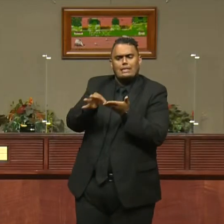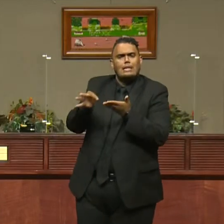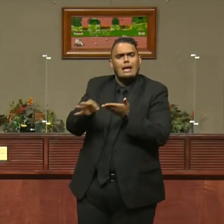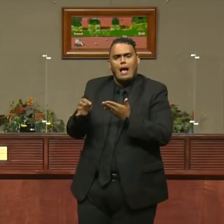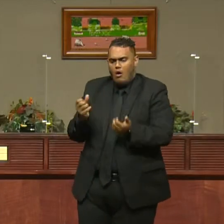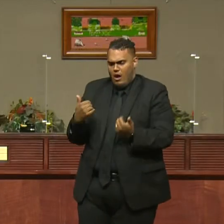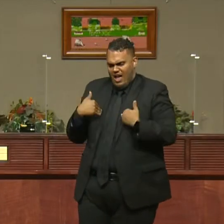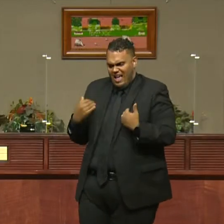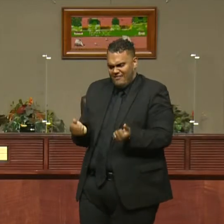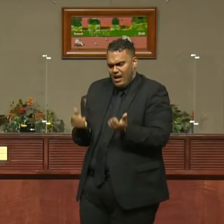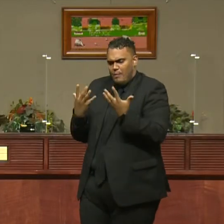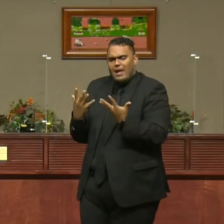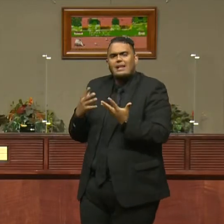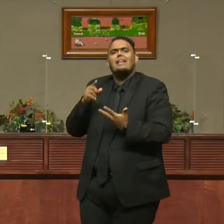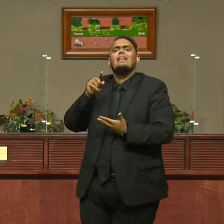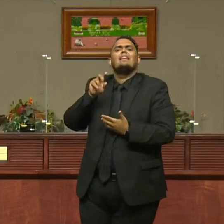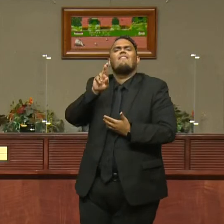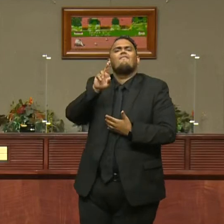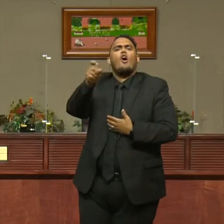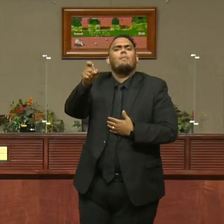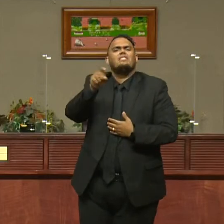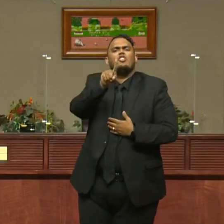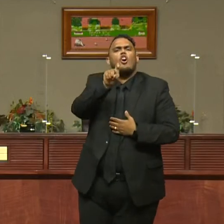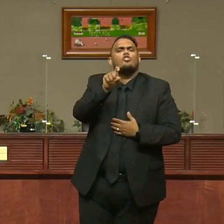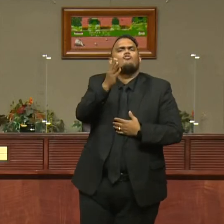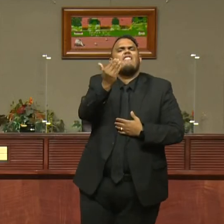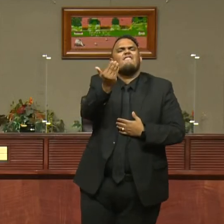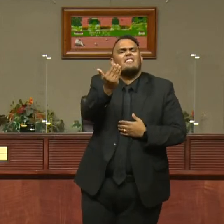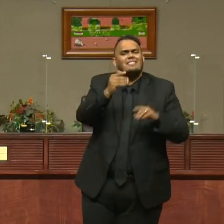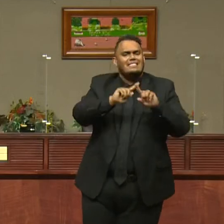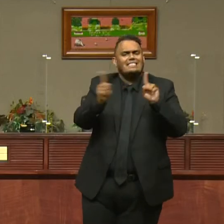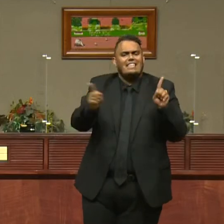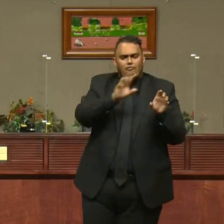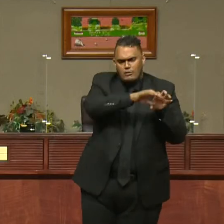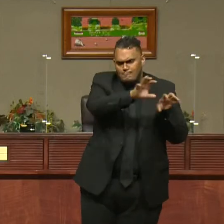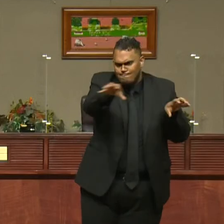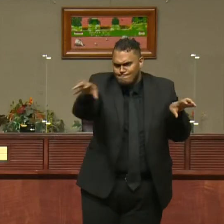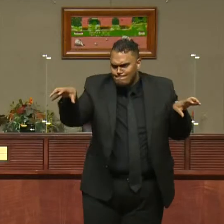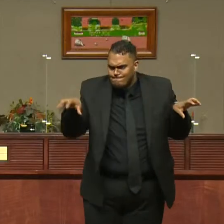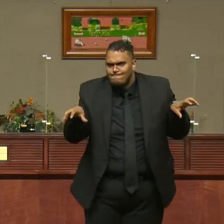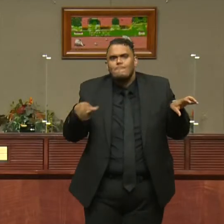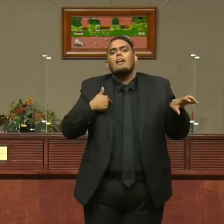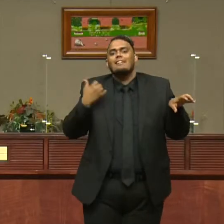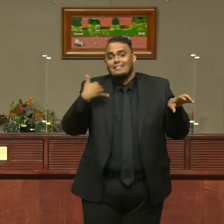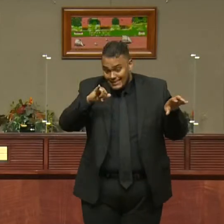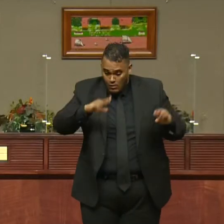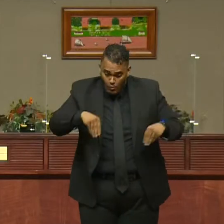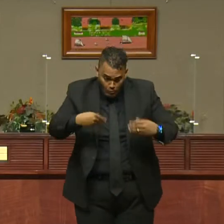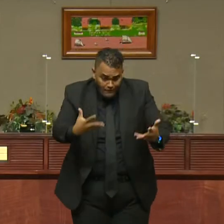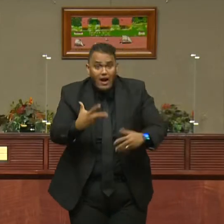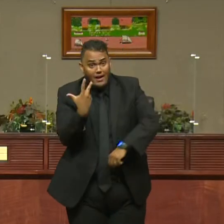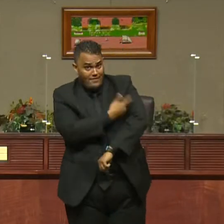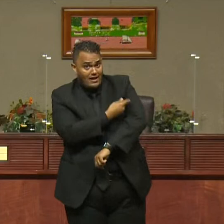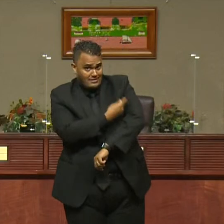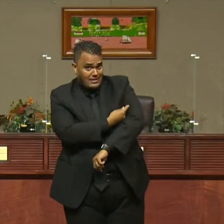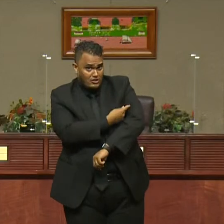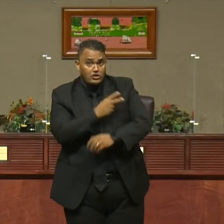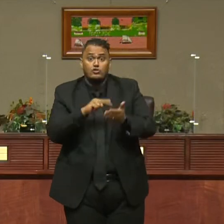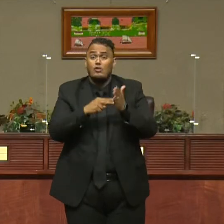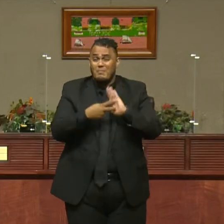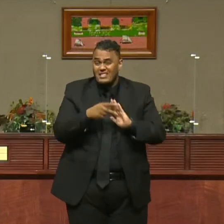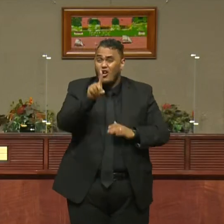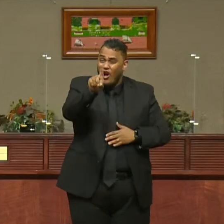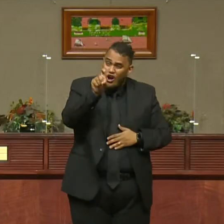115 pharmacies and other locations that are providing vaccinations in our county. So